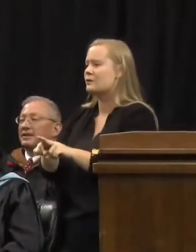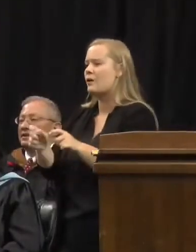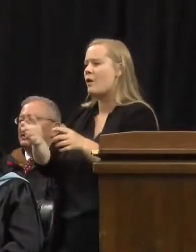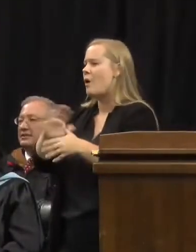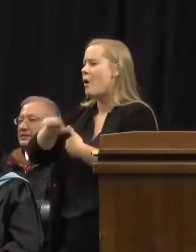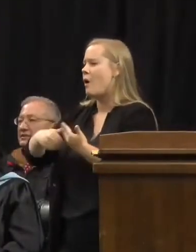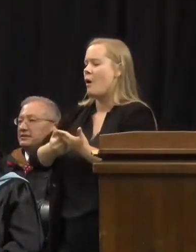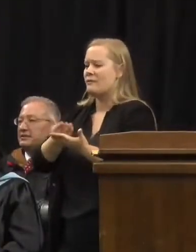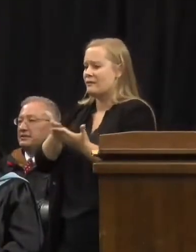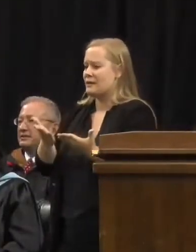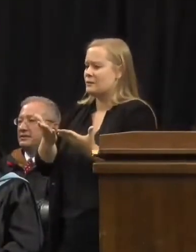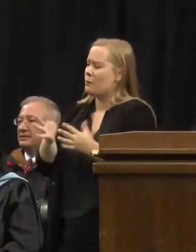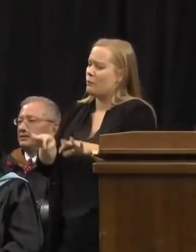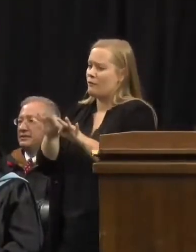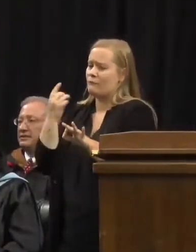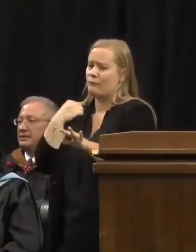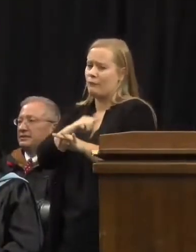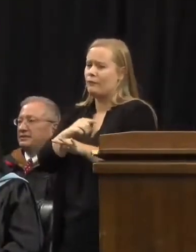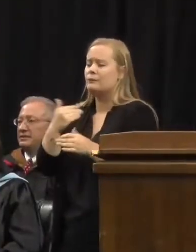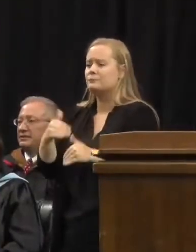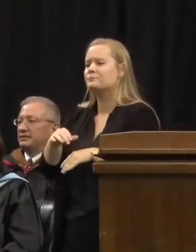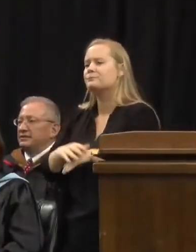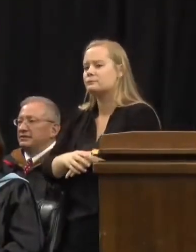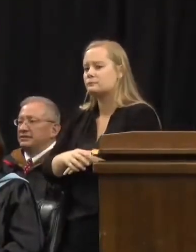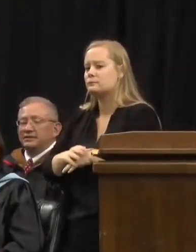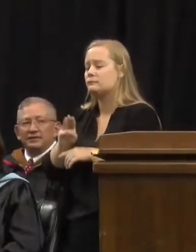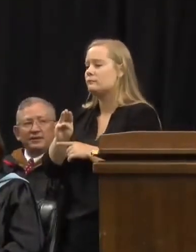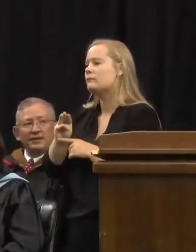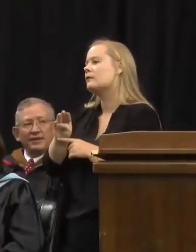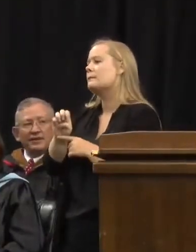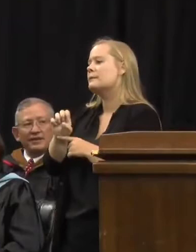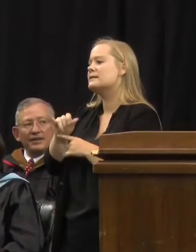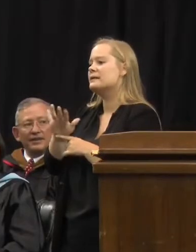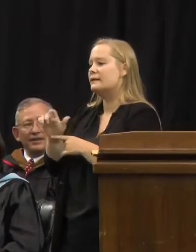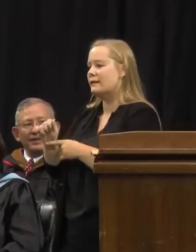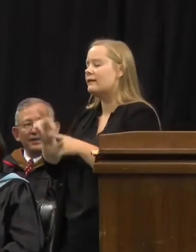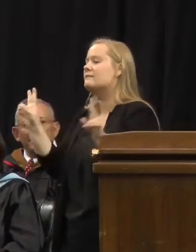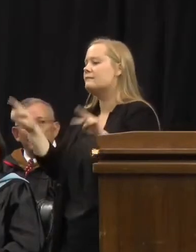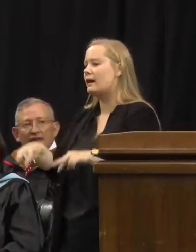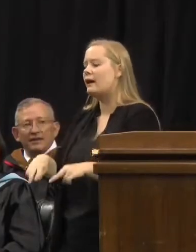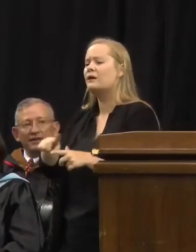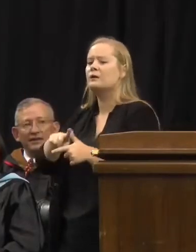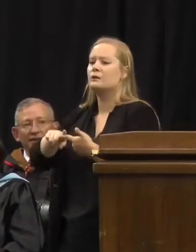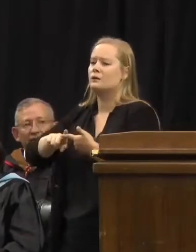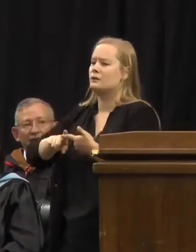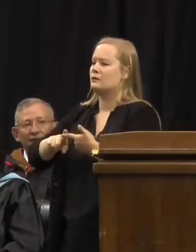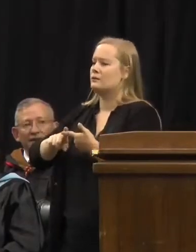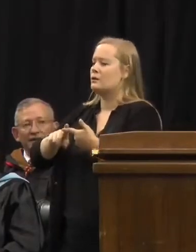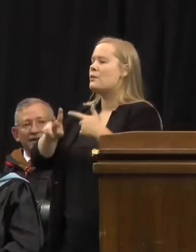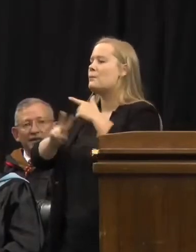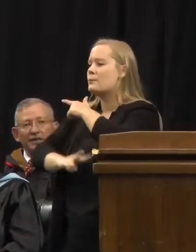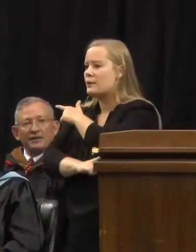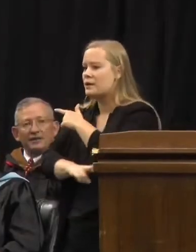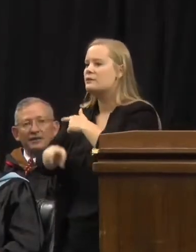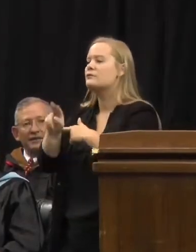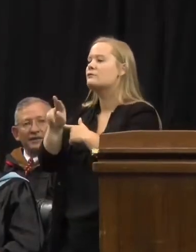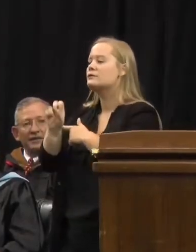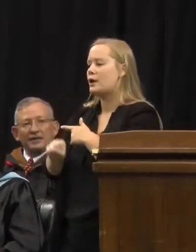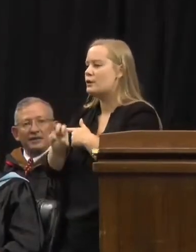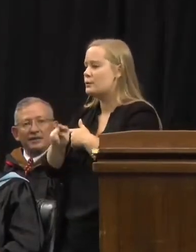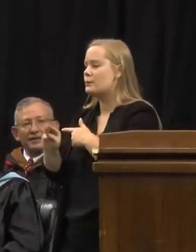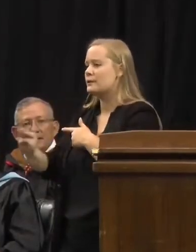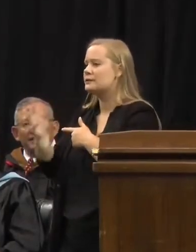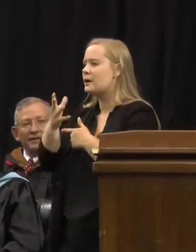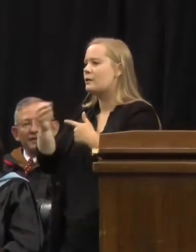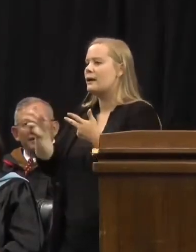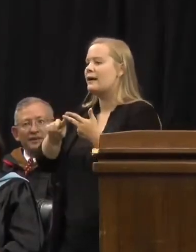dear to her heart. That includes Mesilla Valley Casa, the Bridge of Southern New Mexico, and helping those who have served